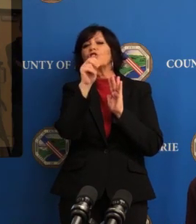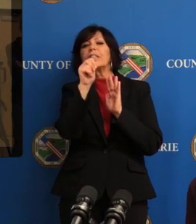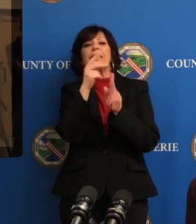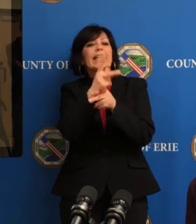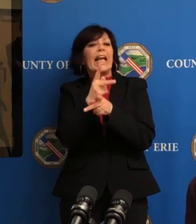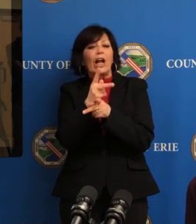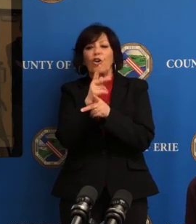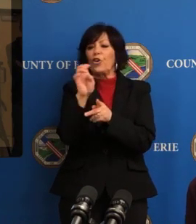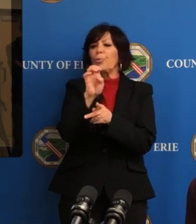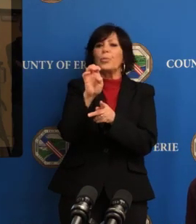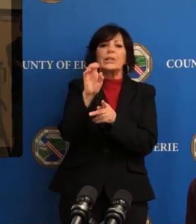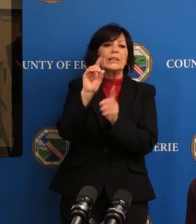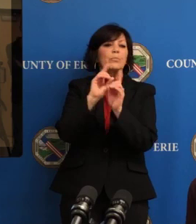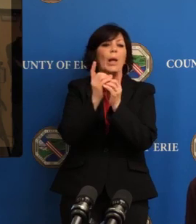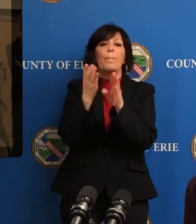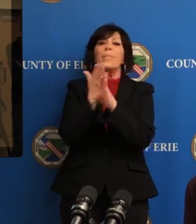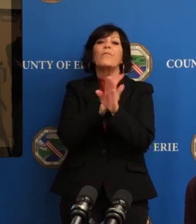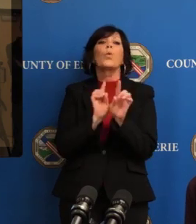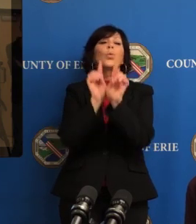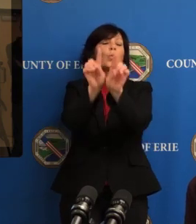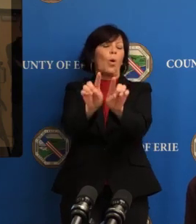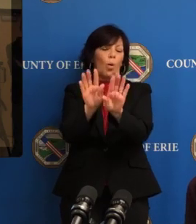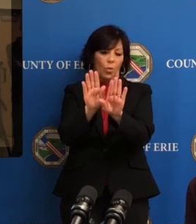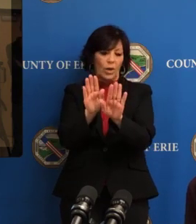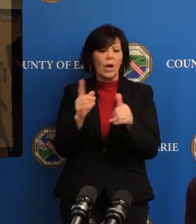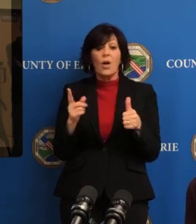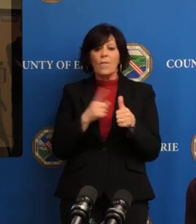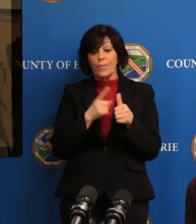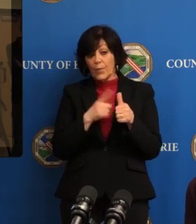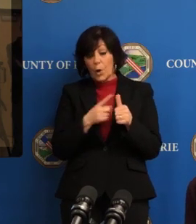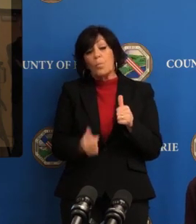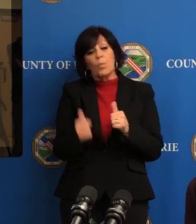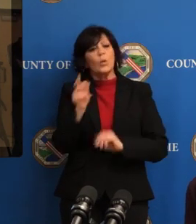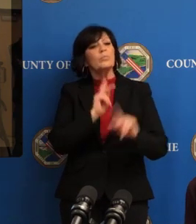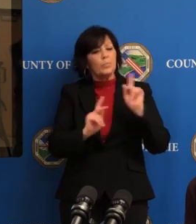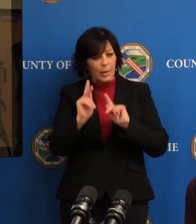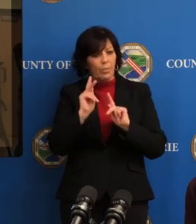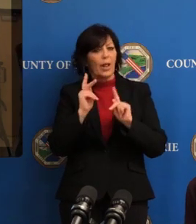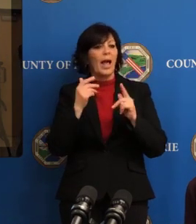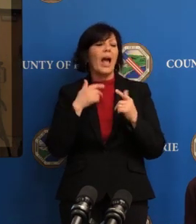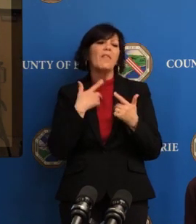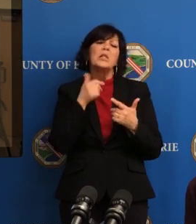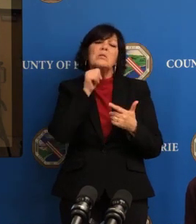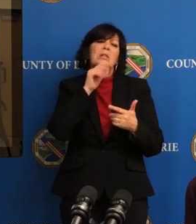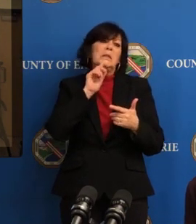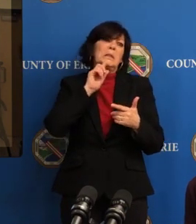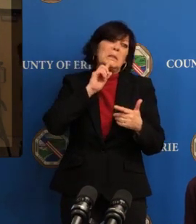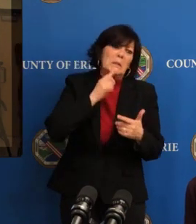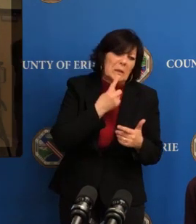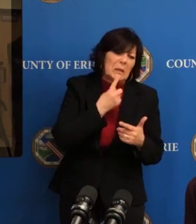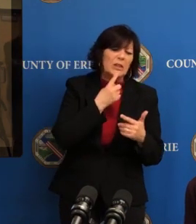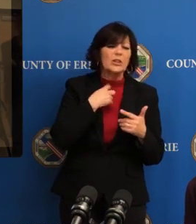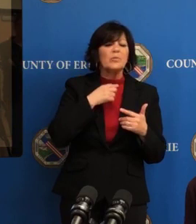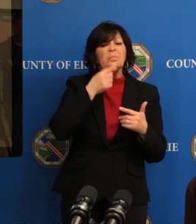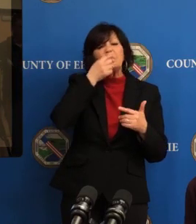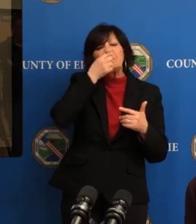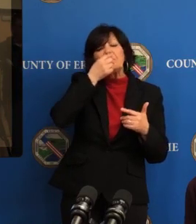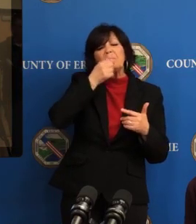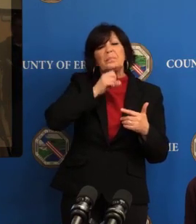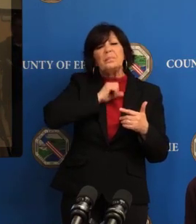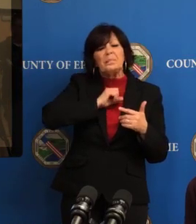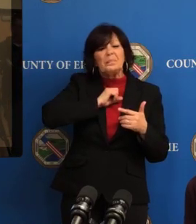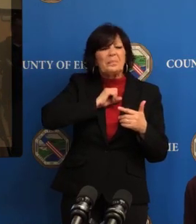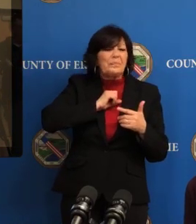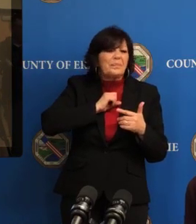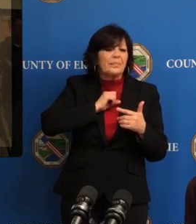emergency department before you go in. I mean, first of all, most people have a mild or just a moderate course